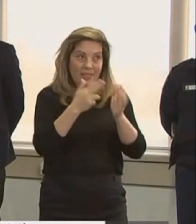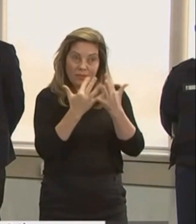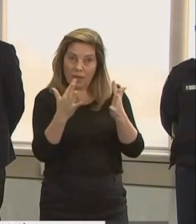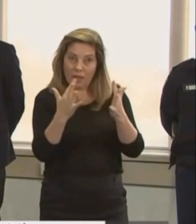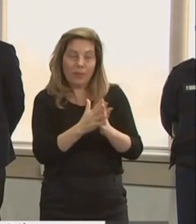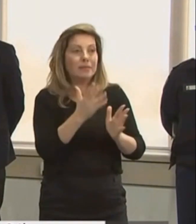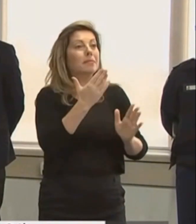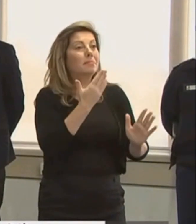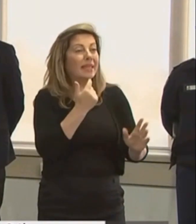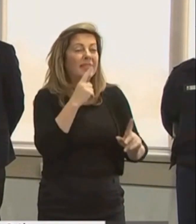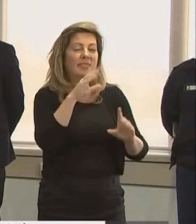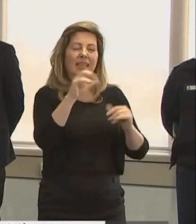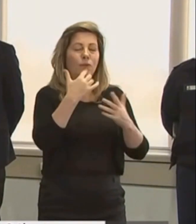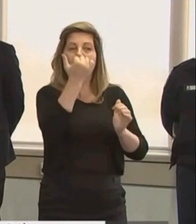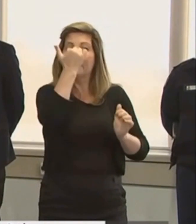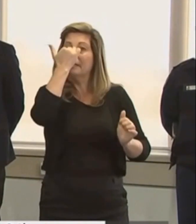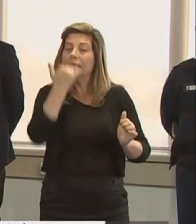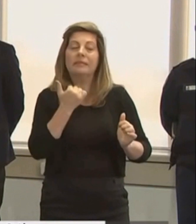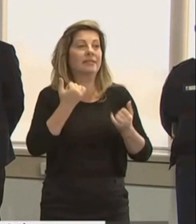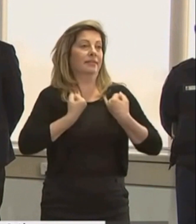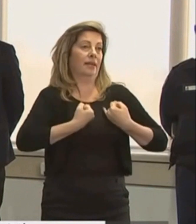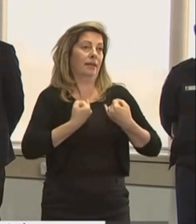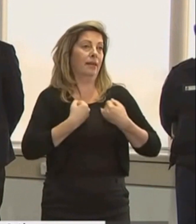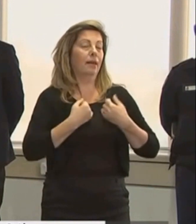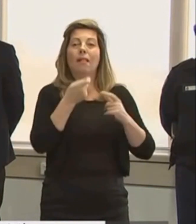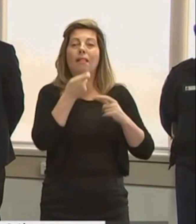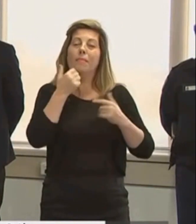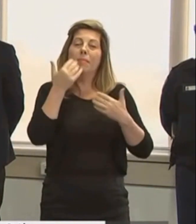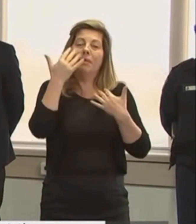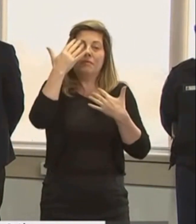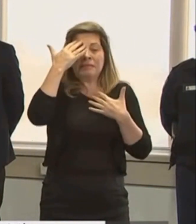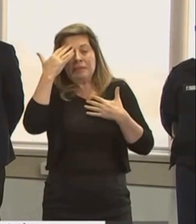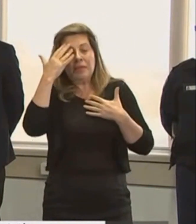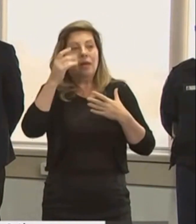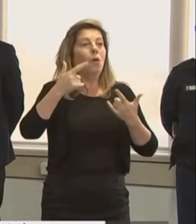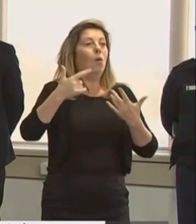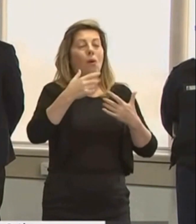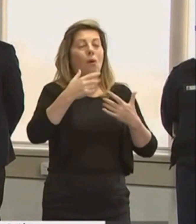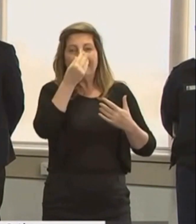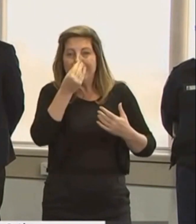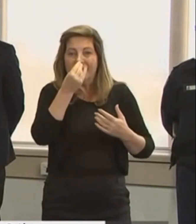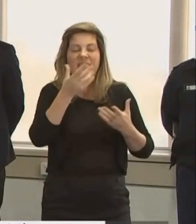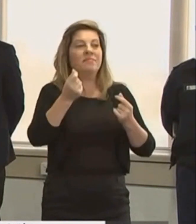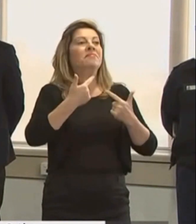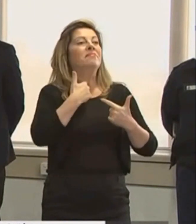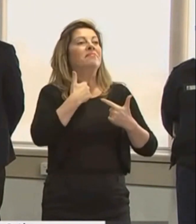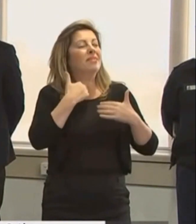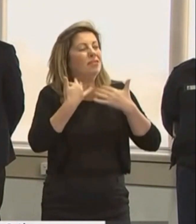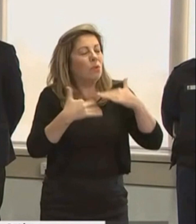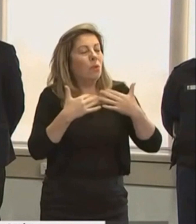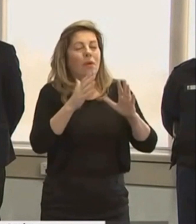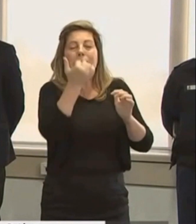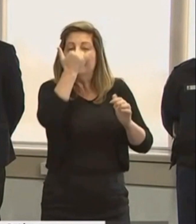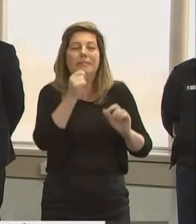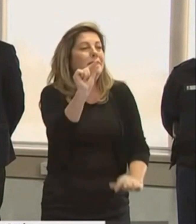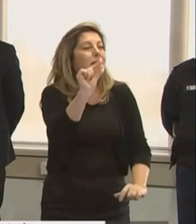partnership, please, to the entire community, all 7.5 million people here in New South Wales. If you've got lightest itchy throat, sore throat, a